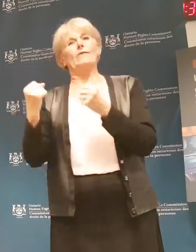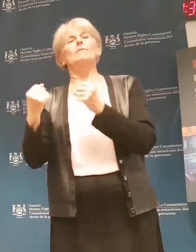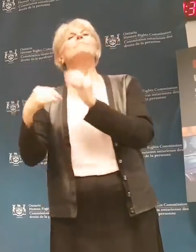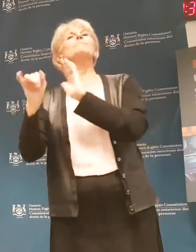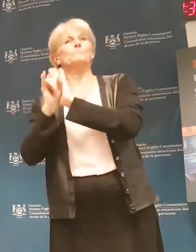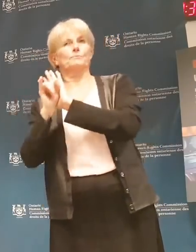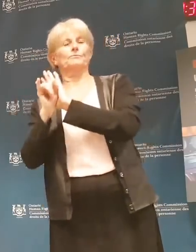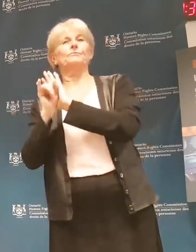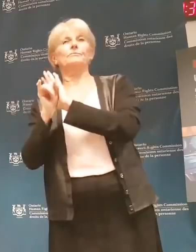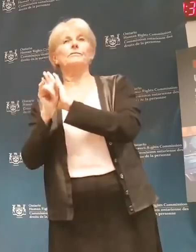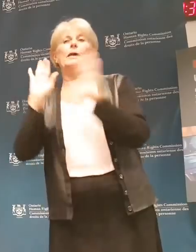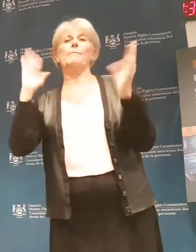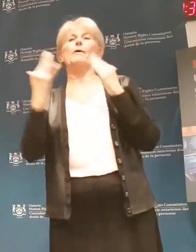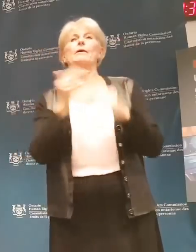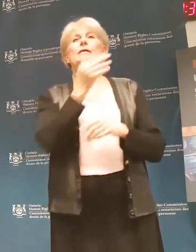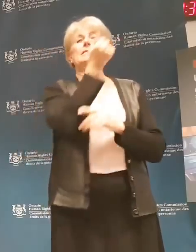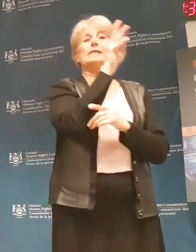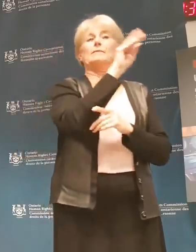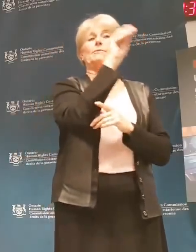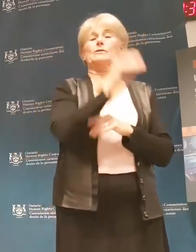noted, compared to only